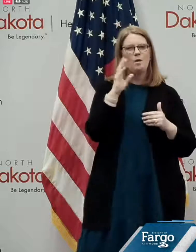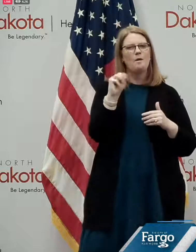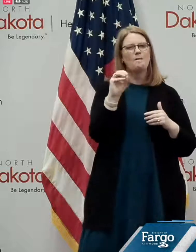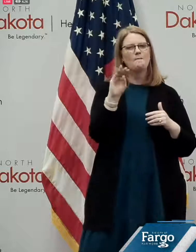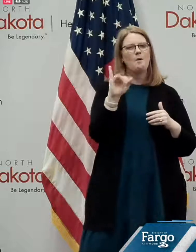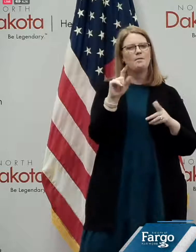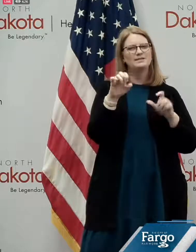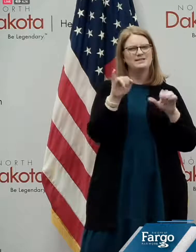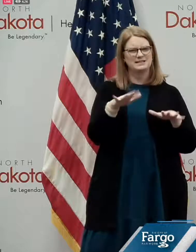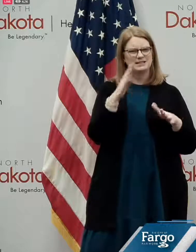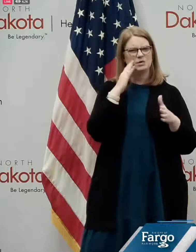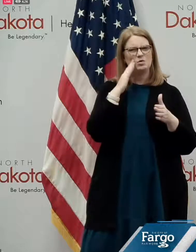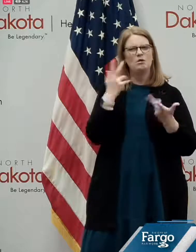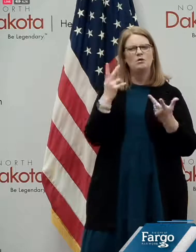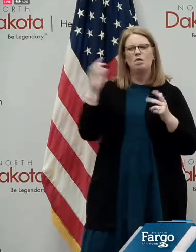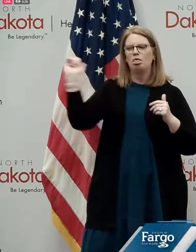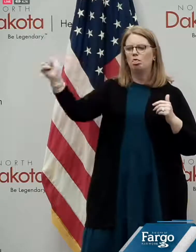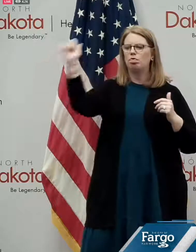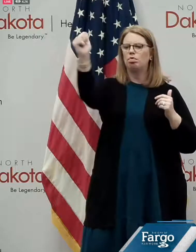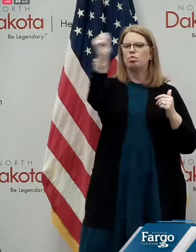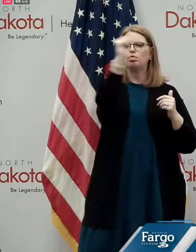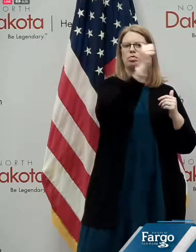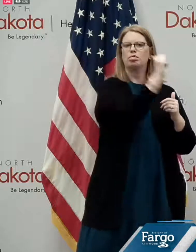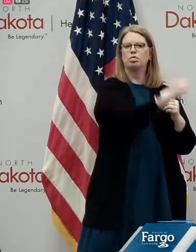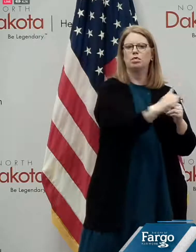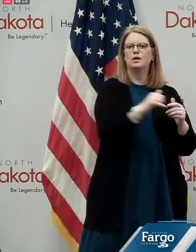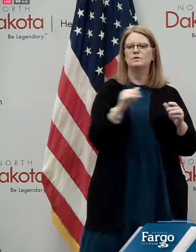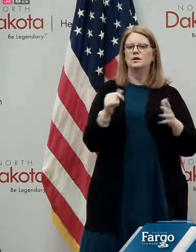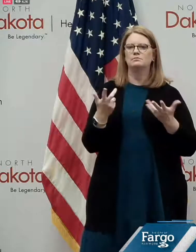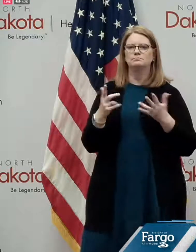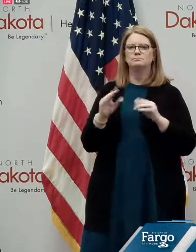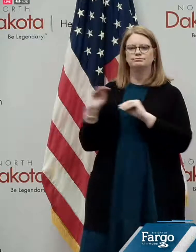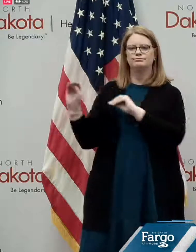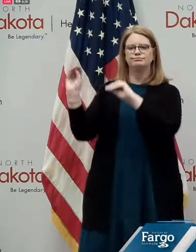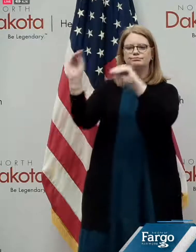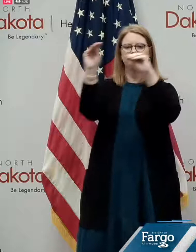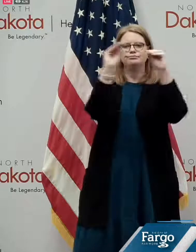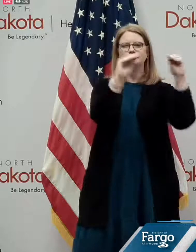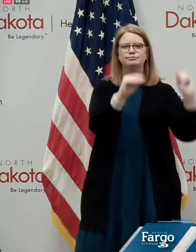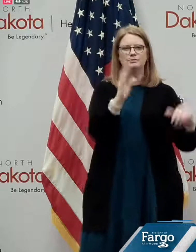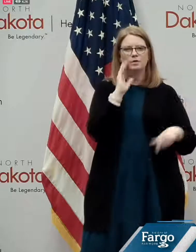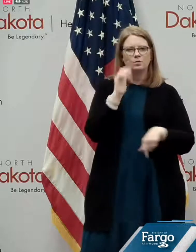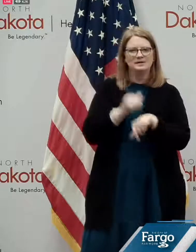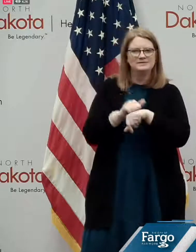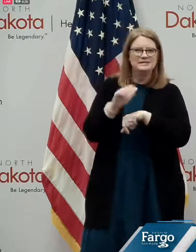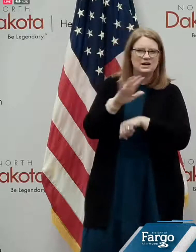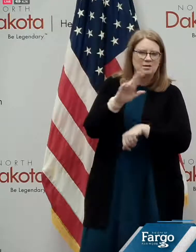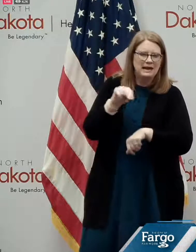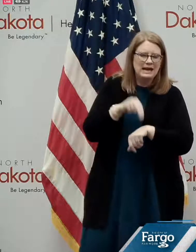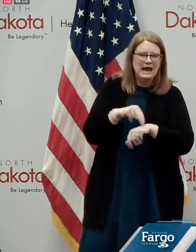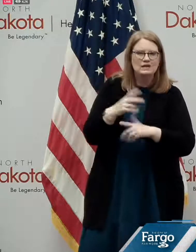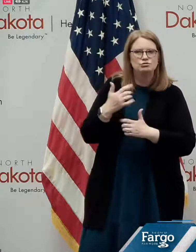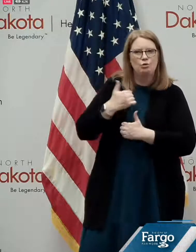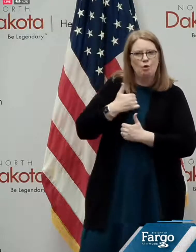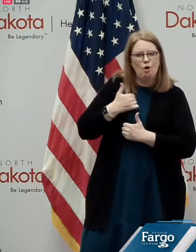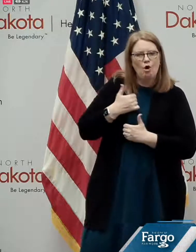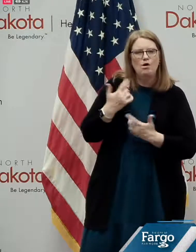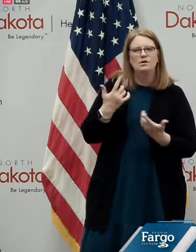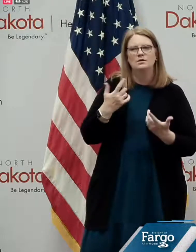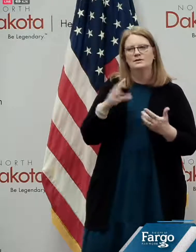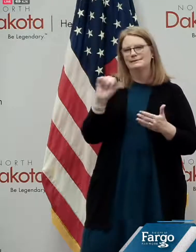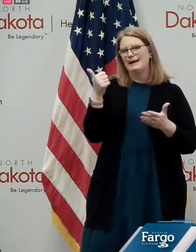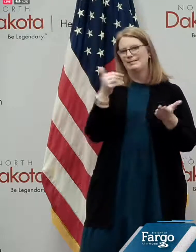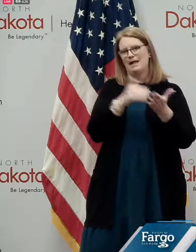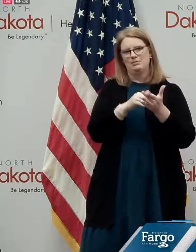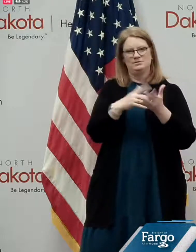we've deployed large mass testing events. We've set out National Guard. We've done tens of thousands of tests by